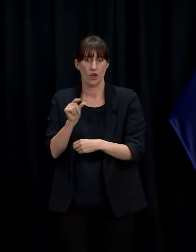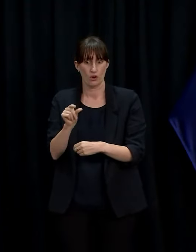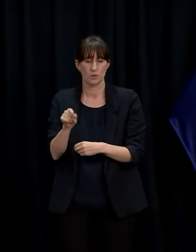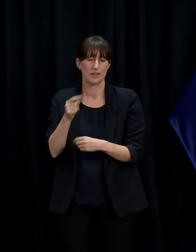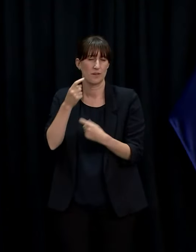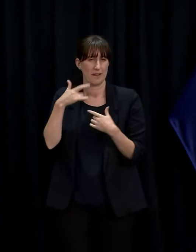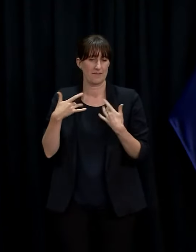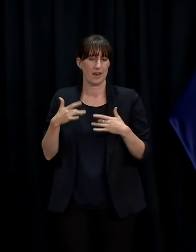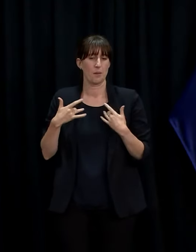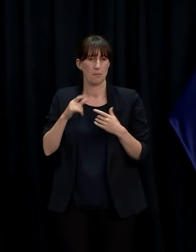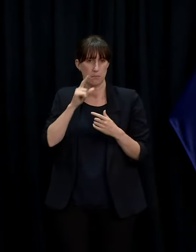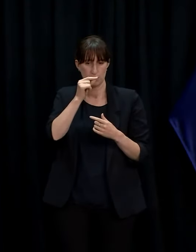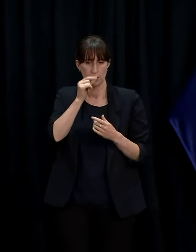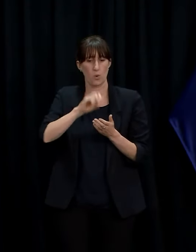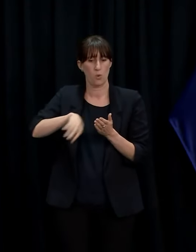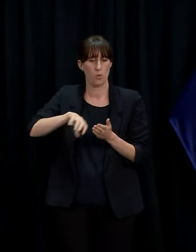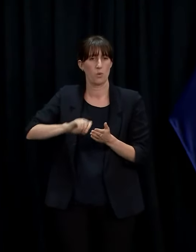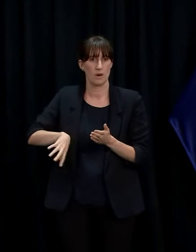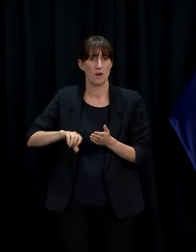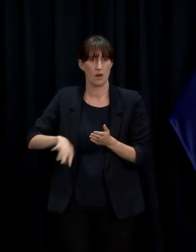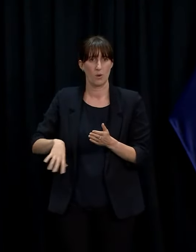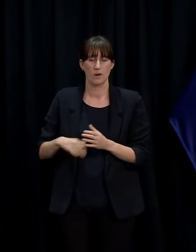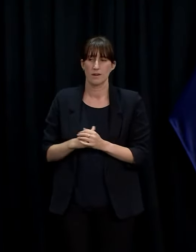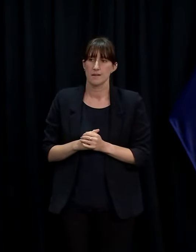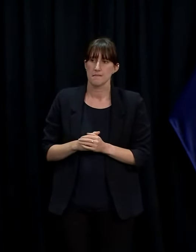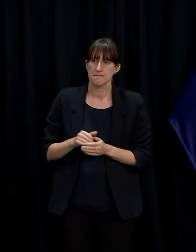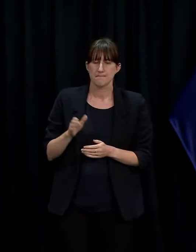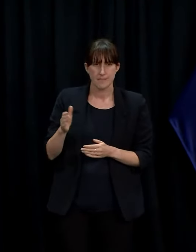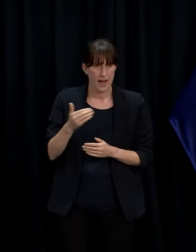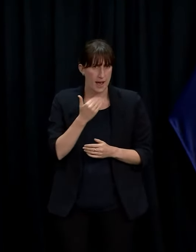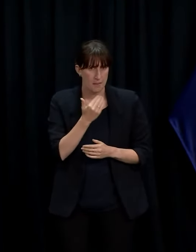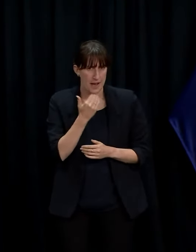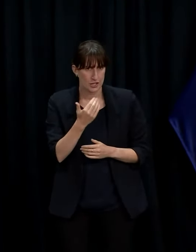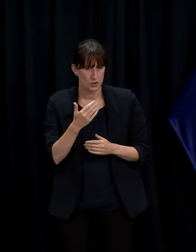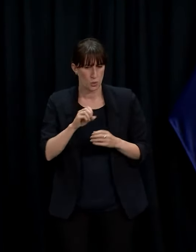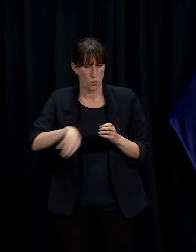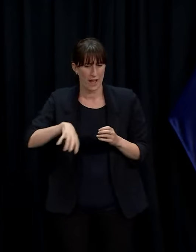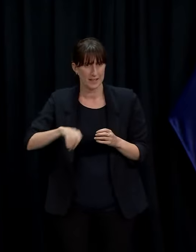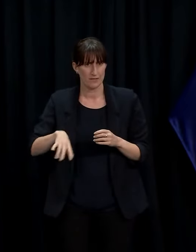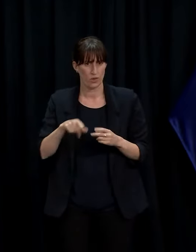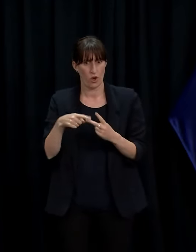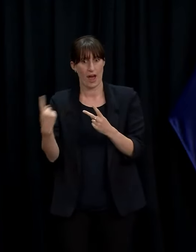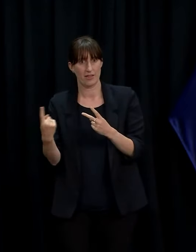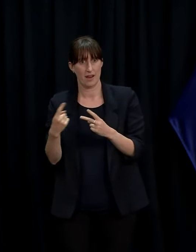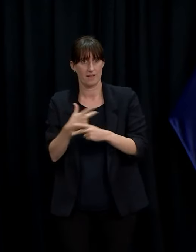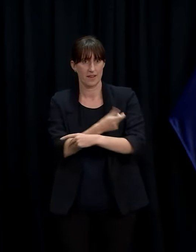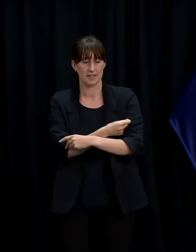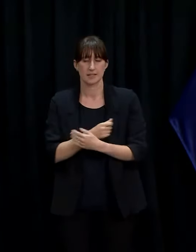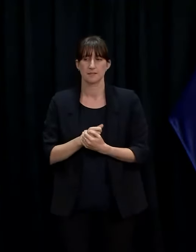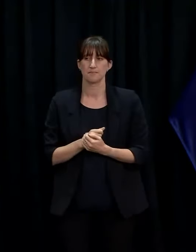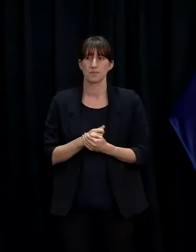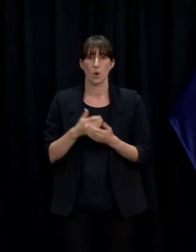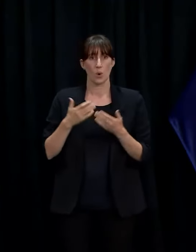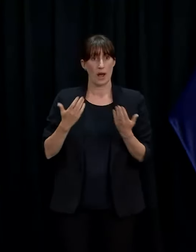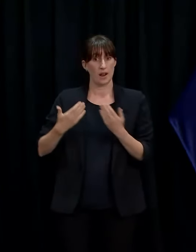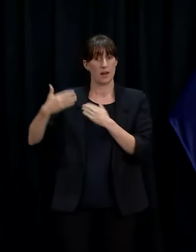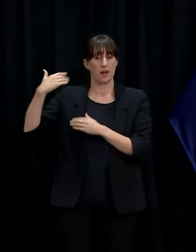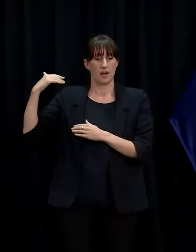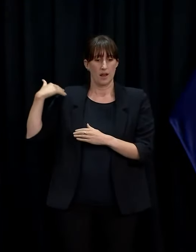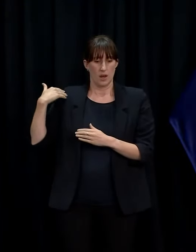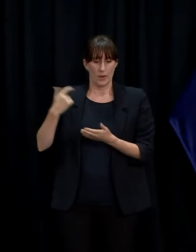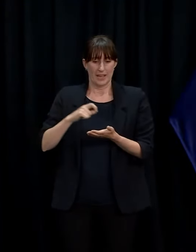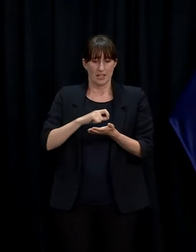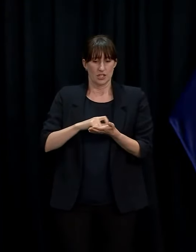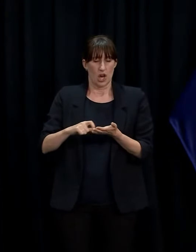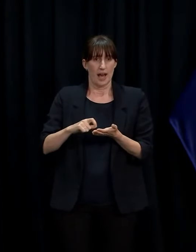is wasted with those other vaccines? Well, when we signed the advanced purchase agreements, and if we go back to 2020, bearing in mind at that point that these